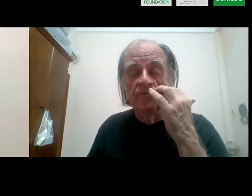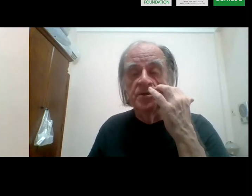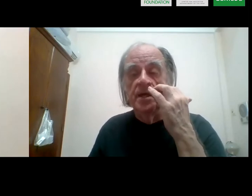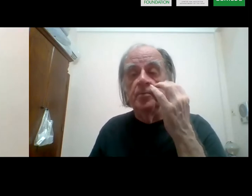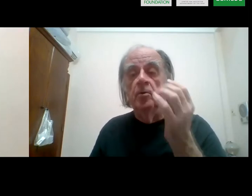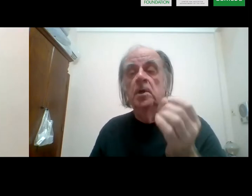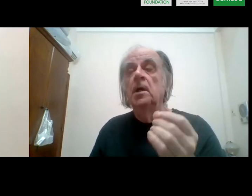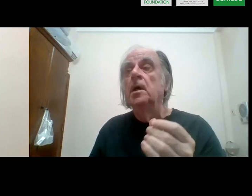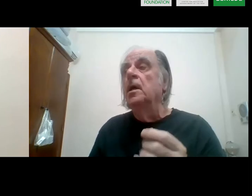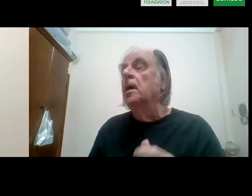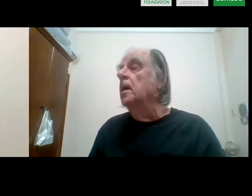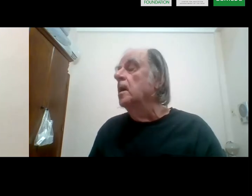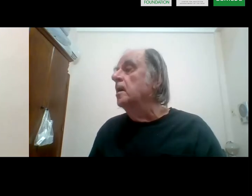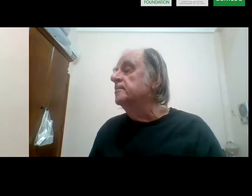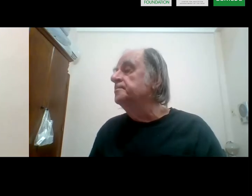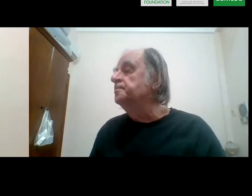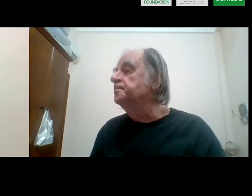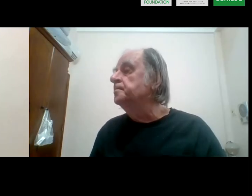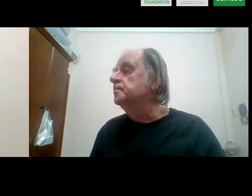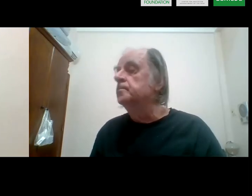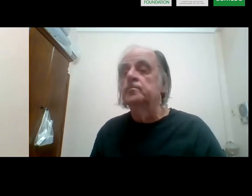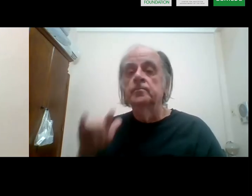Okay, so for example,